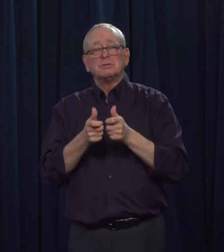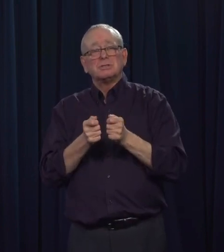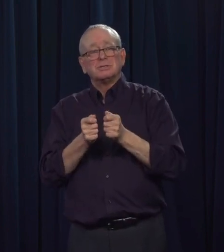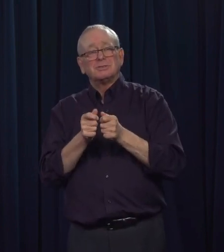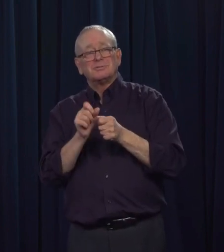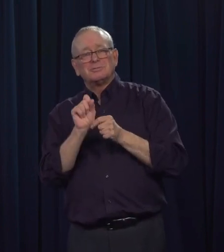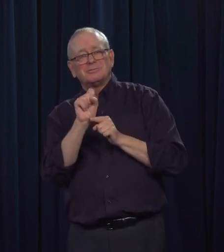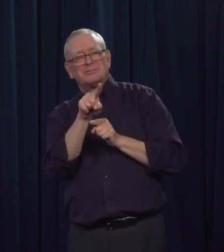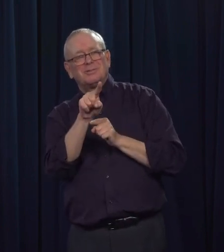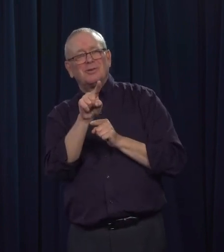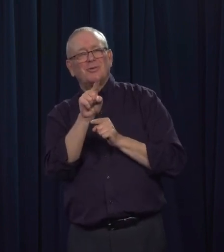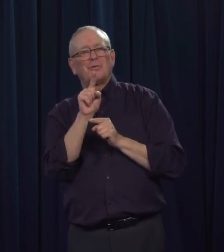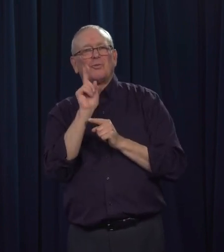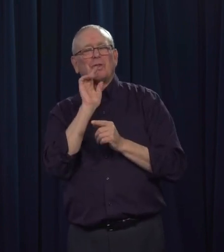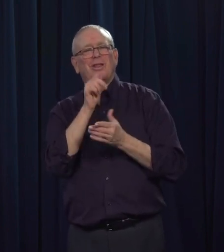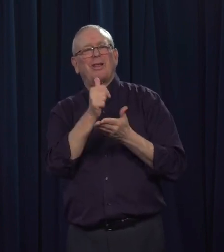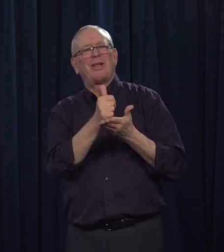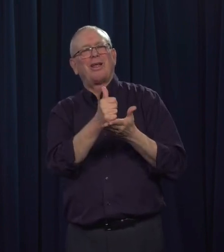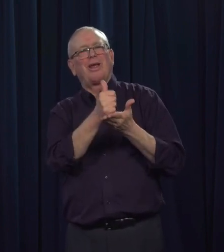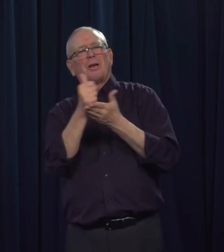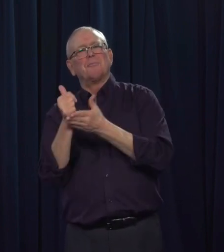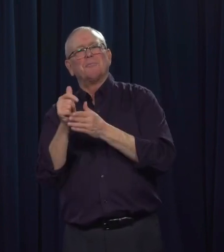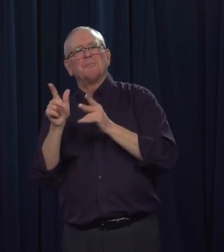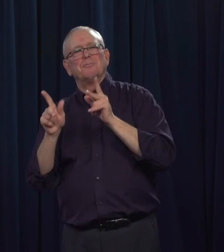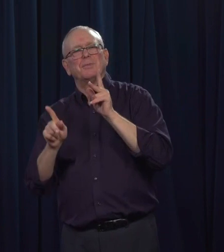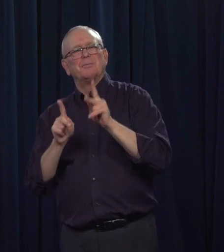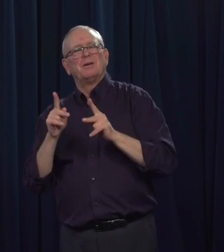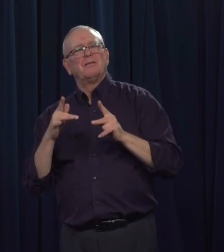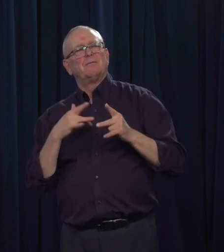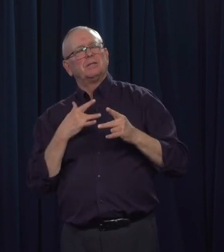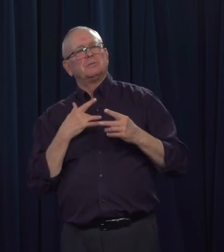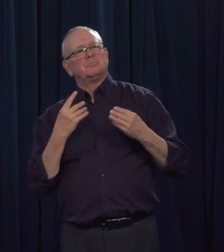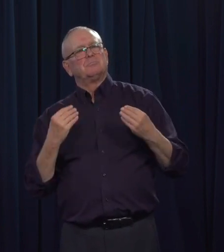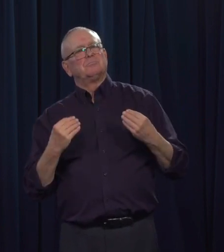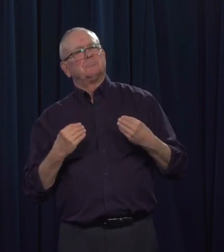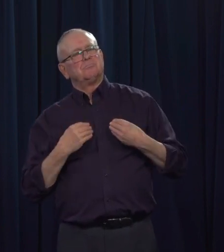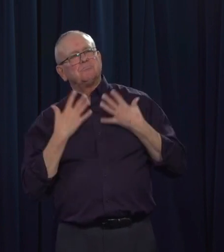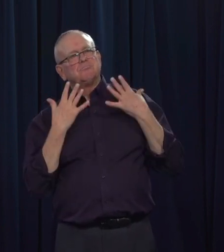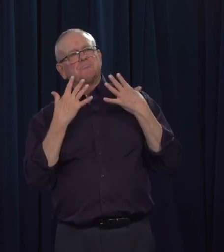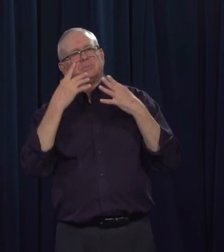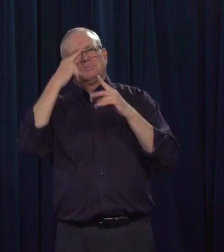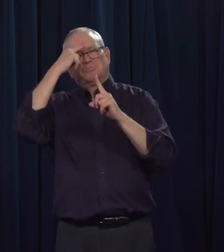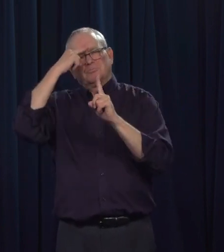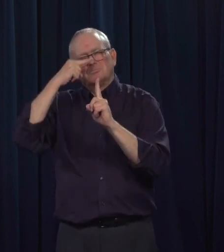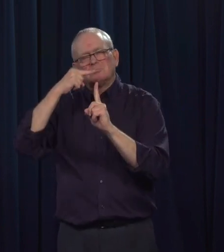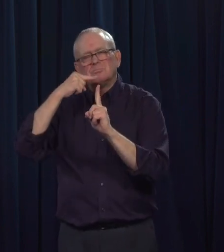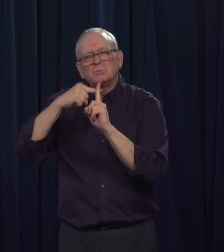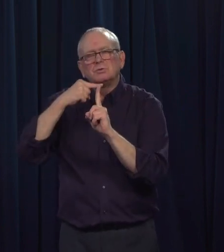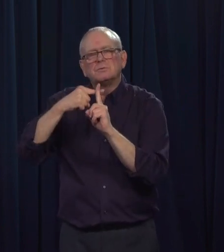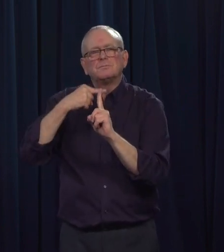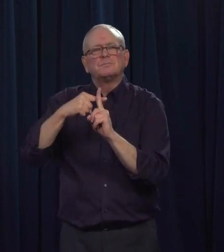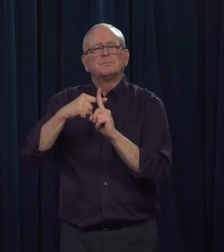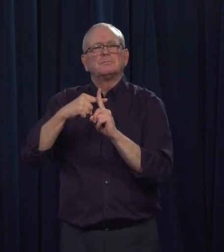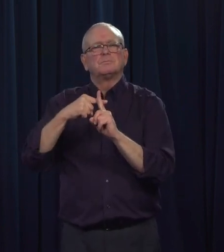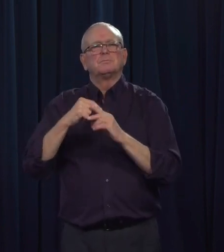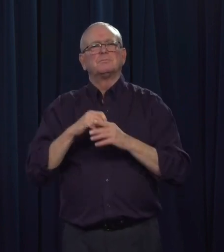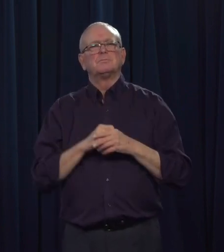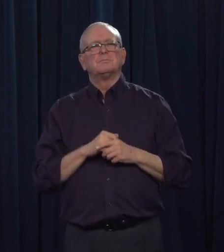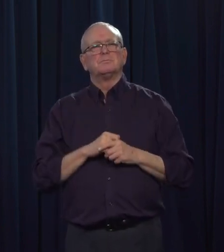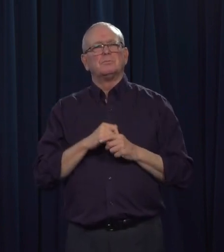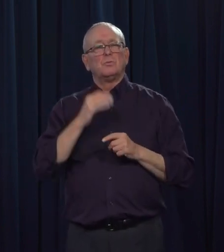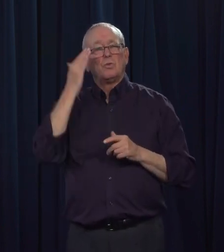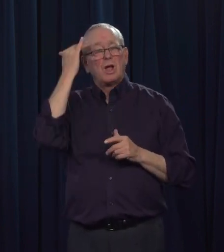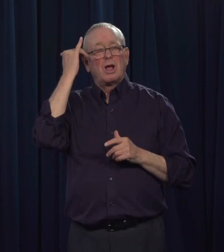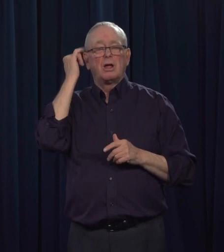pooled resources to try to help Albertans who want to feel like they have some hopeful messaging coming through, especially when the news is often